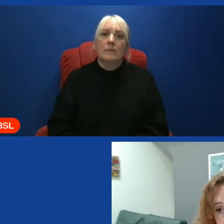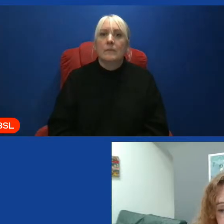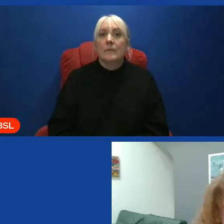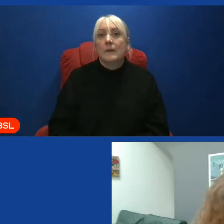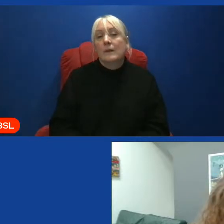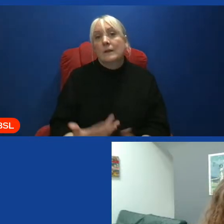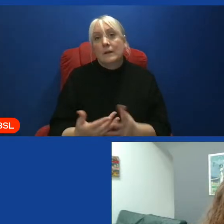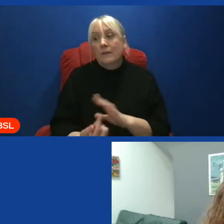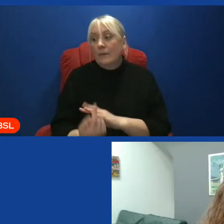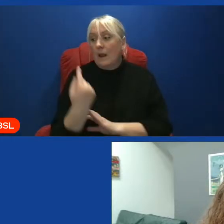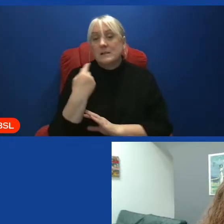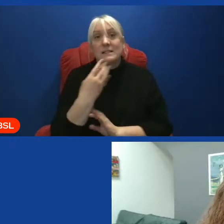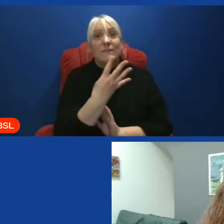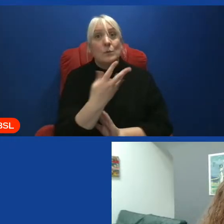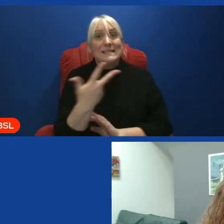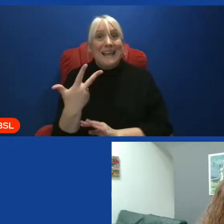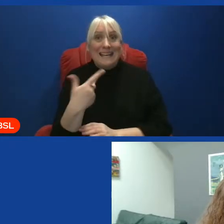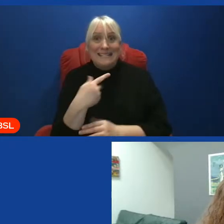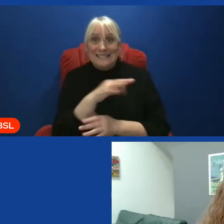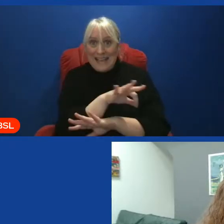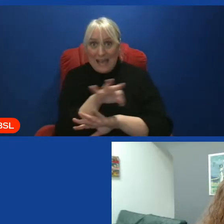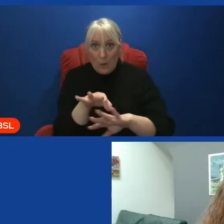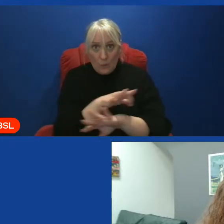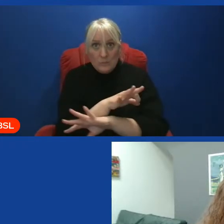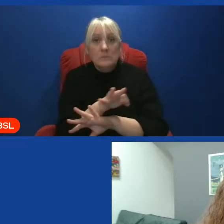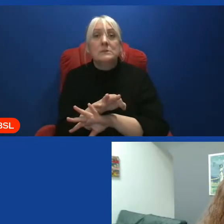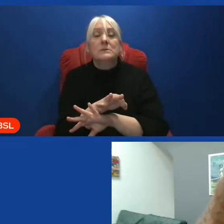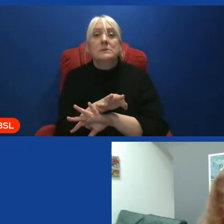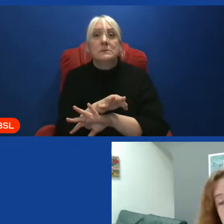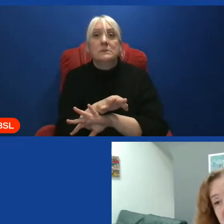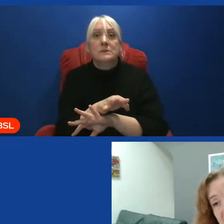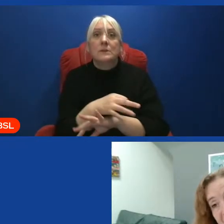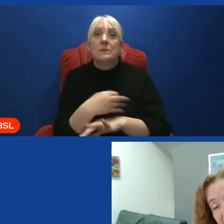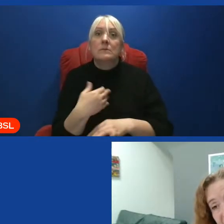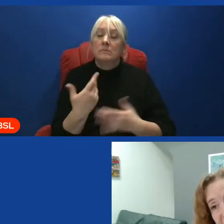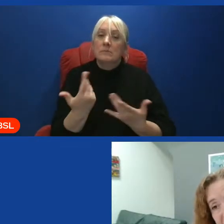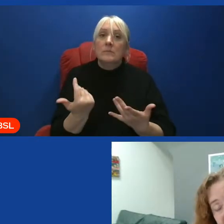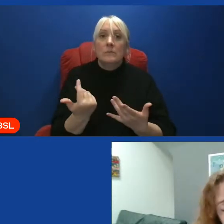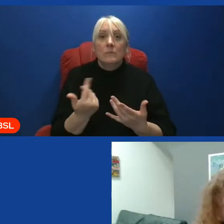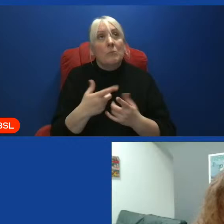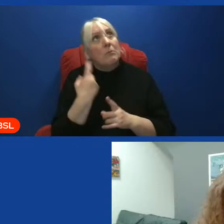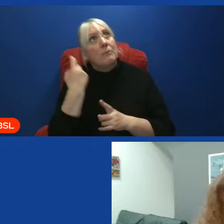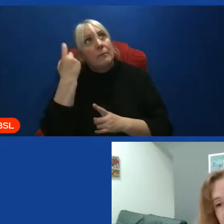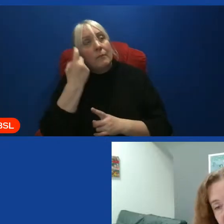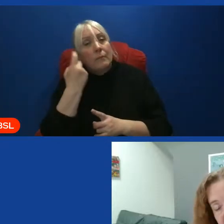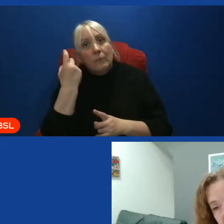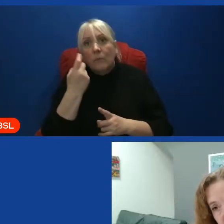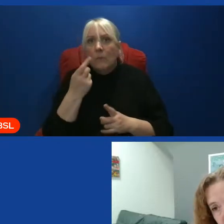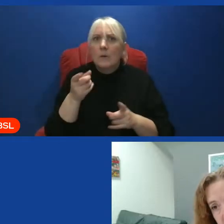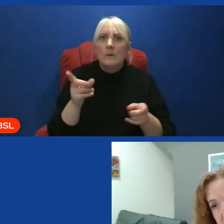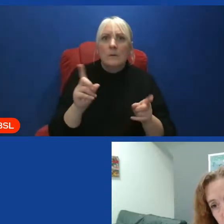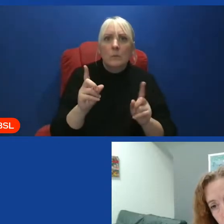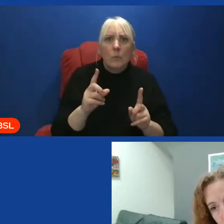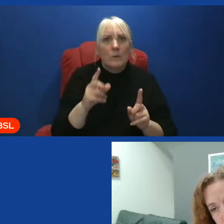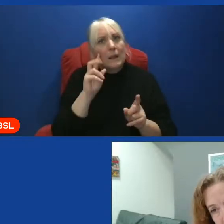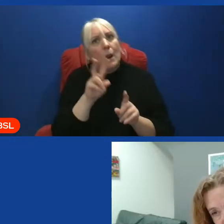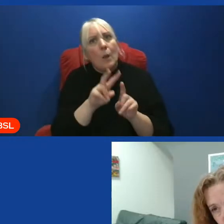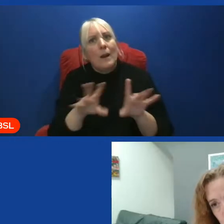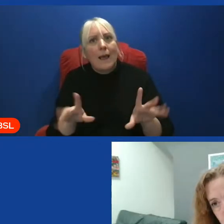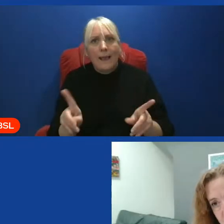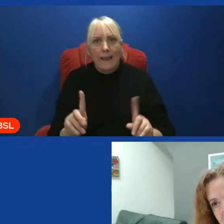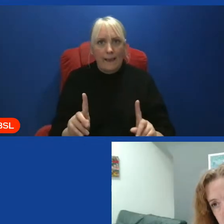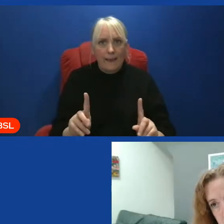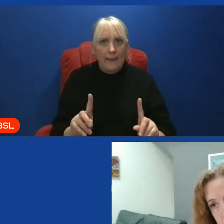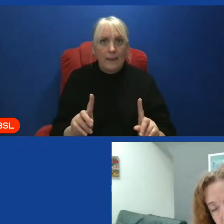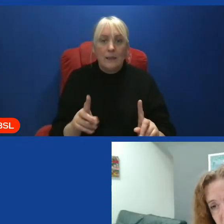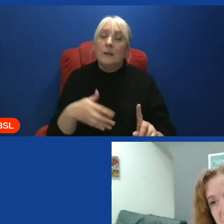48 hours, I would say, about what this would actually look like. And that's the detail that we need to get into. What we've been